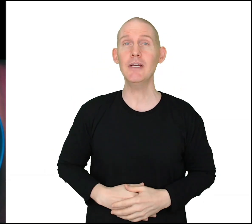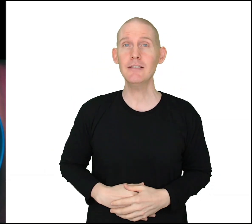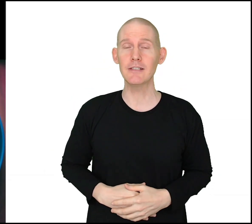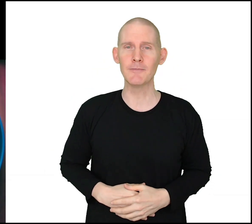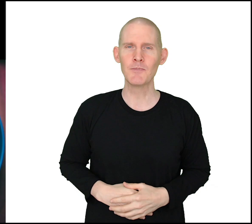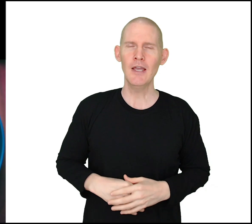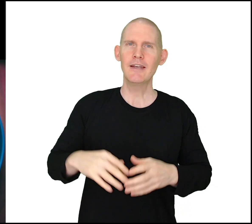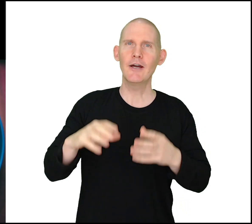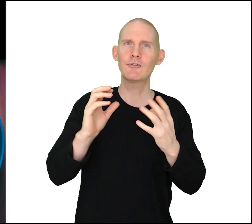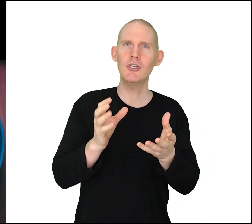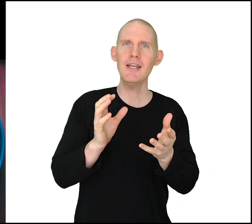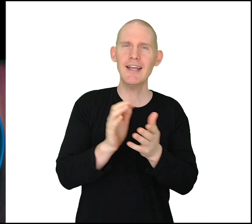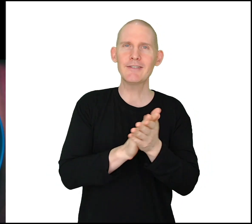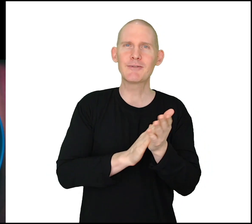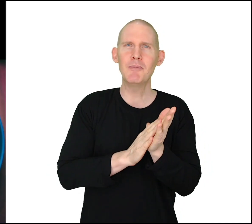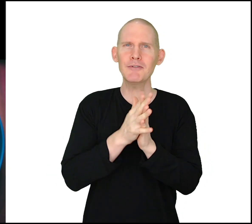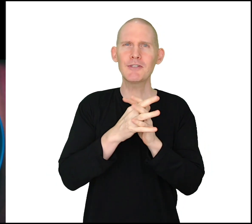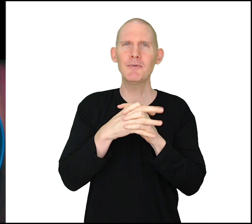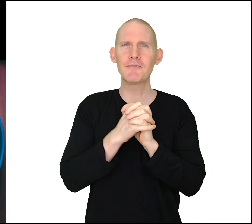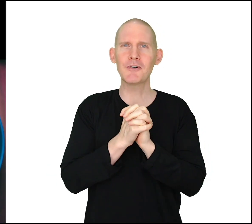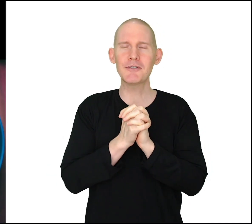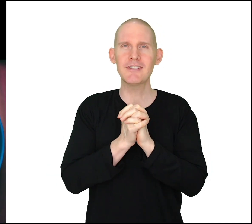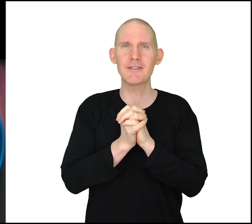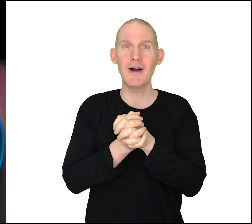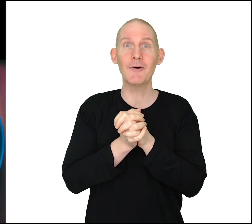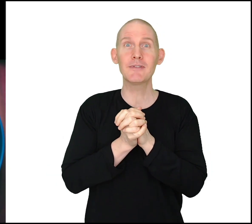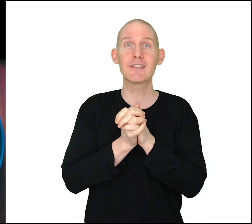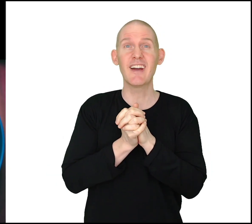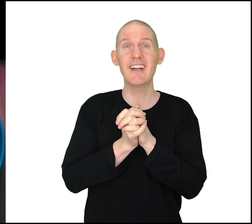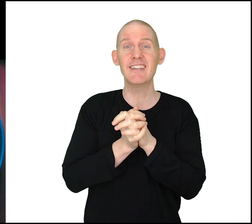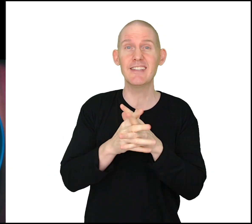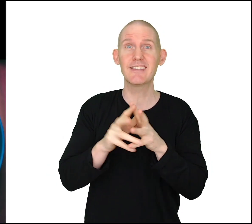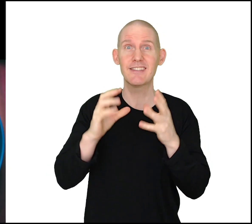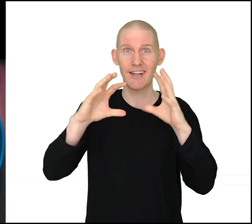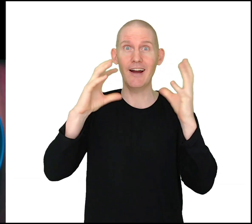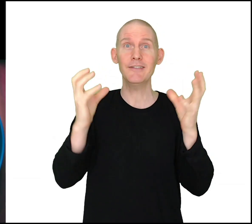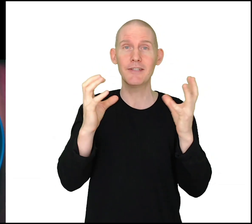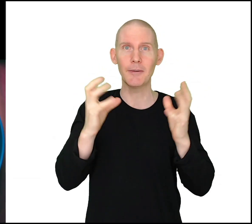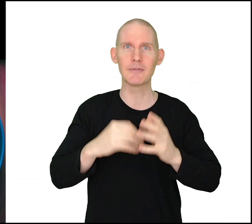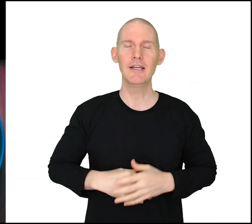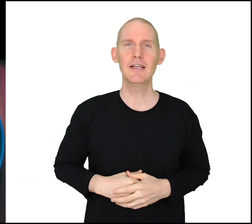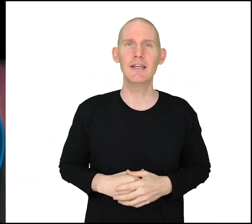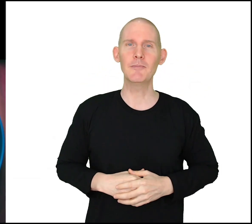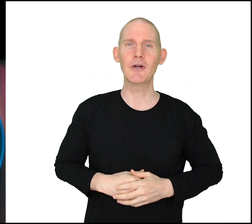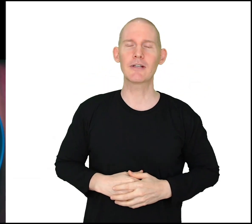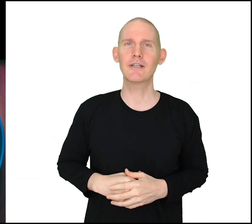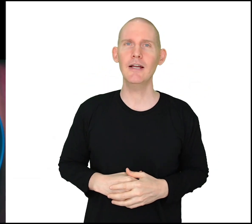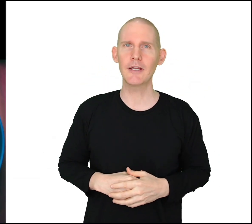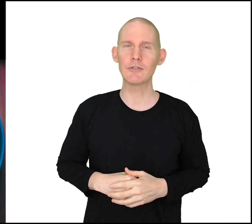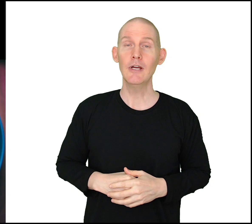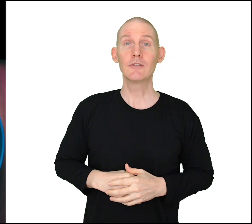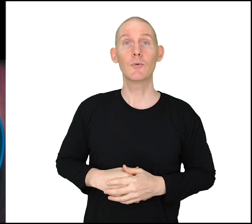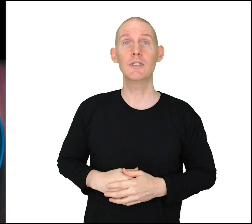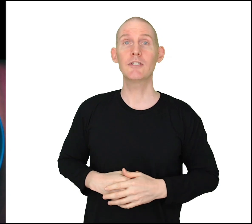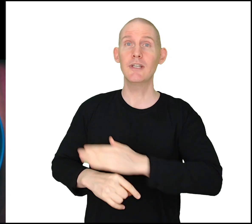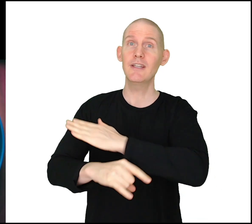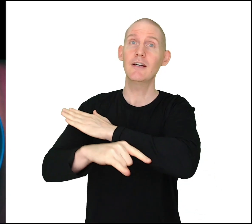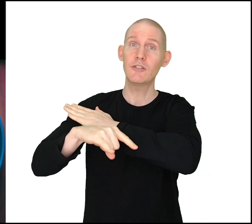message. Now, cheat has multiple versions of how to sign this concept in American Sign Language. So we just did the